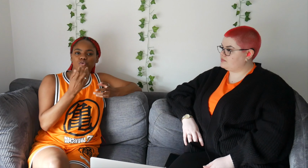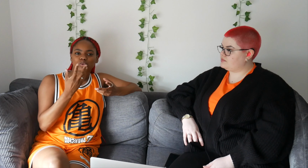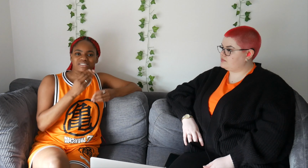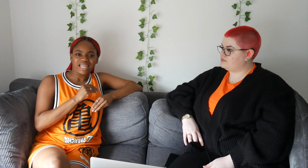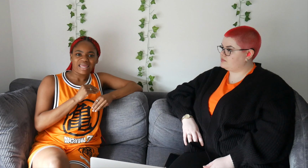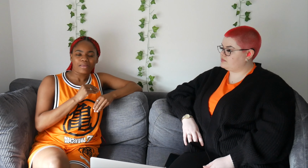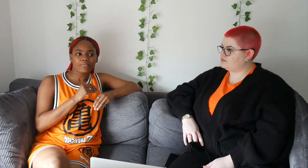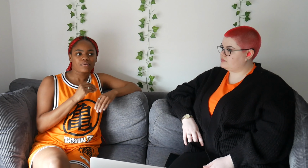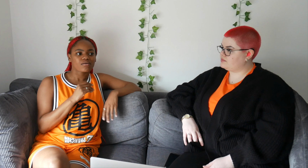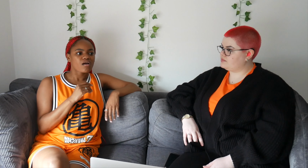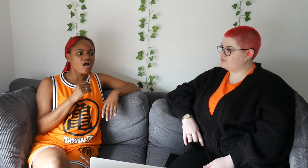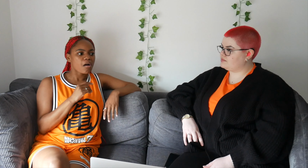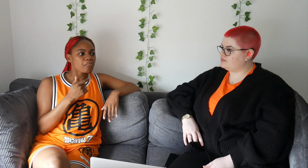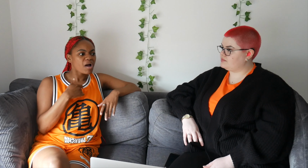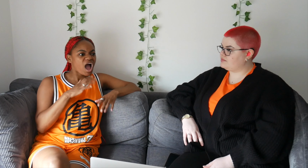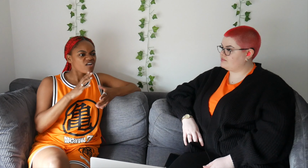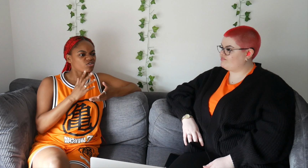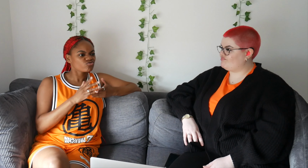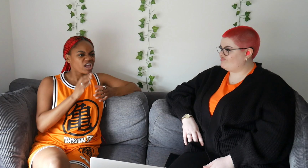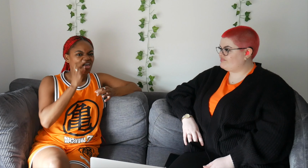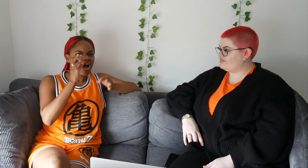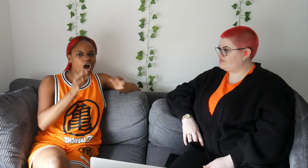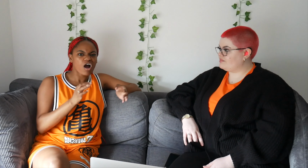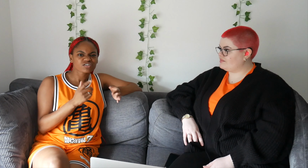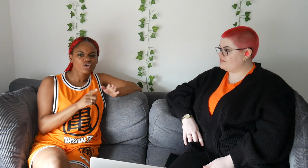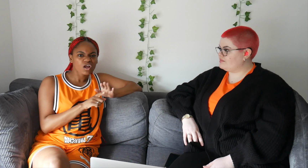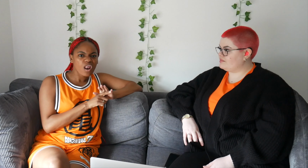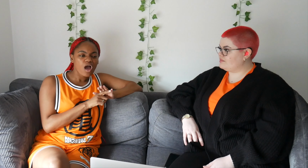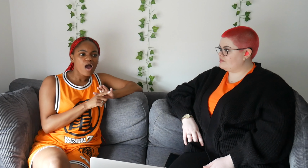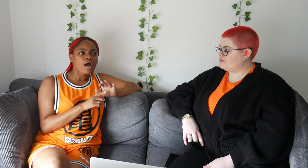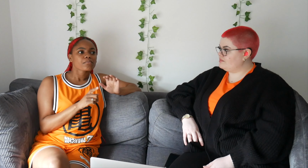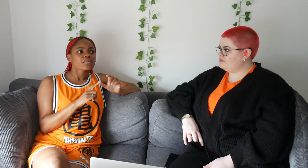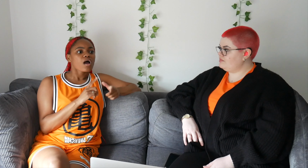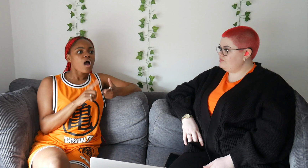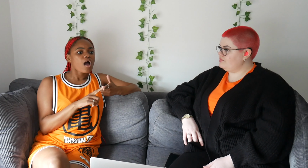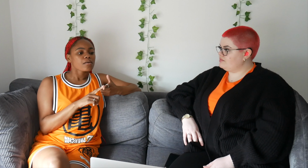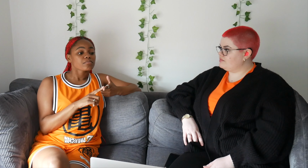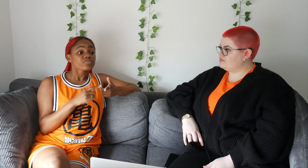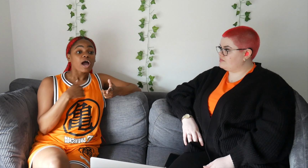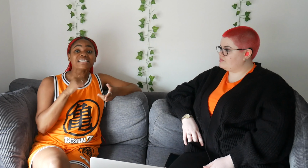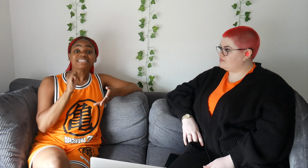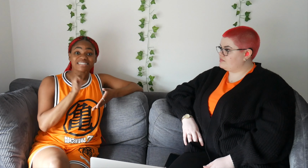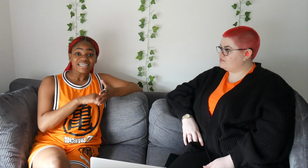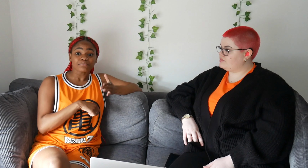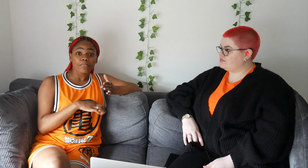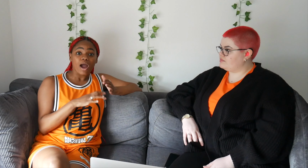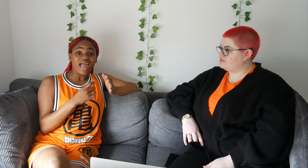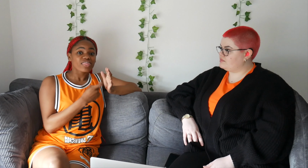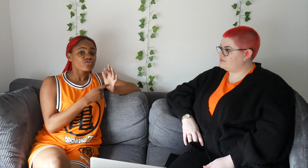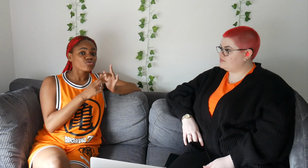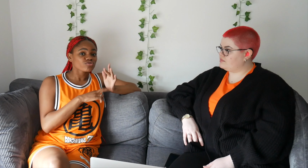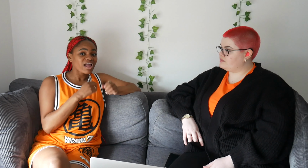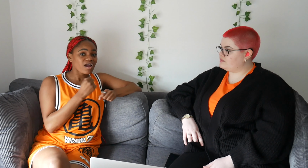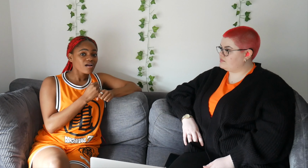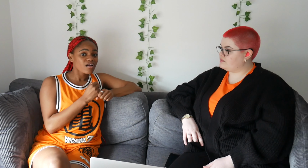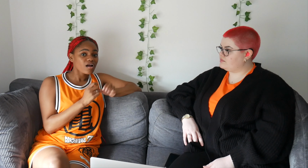disturb your sleep. I haven't really asked for an alarm. Also, I did buy the Ring